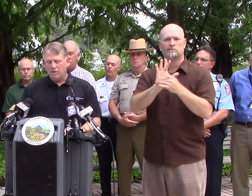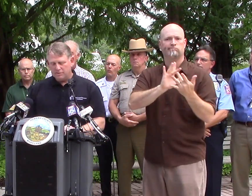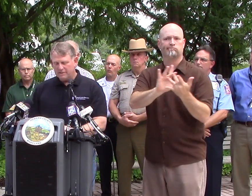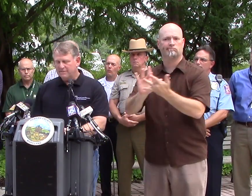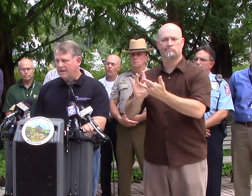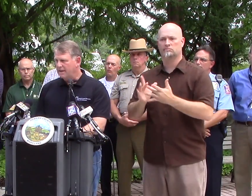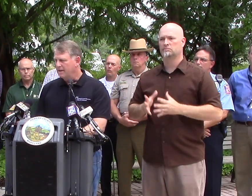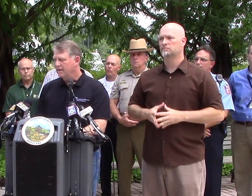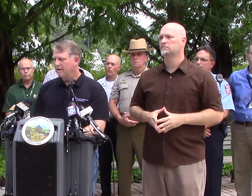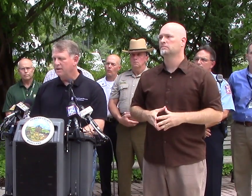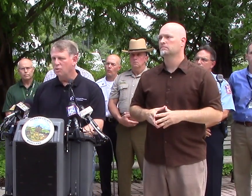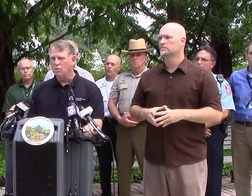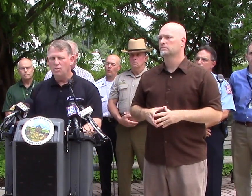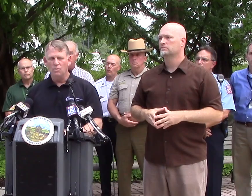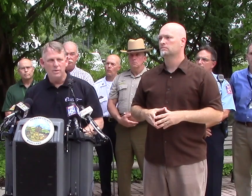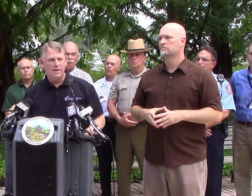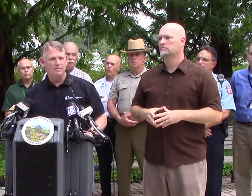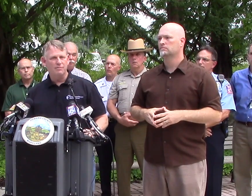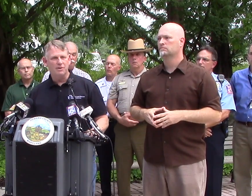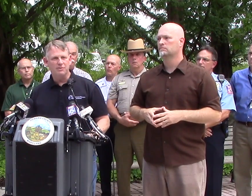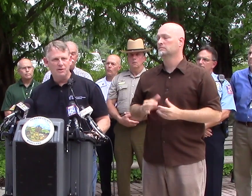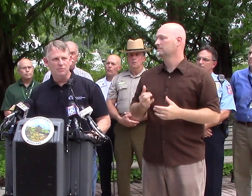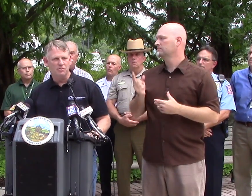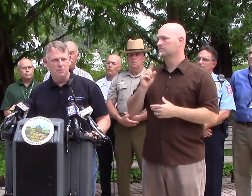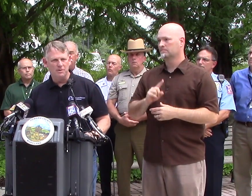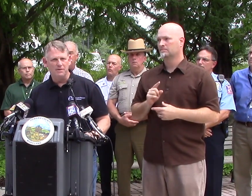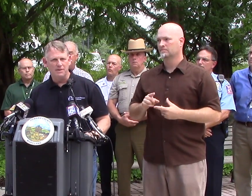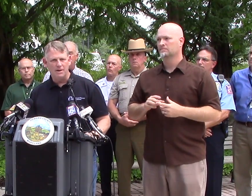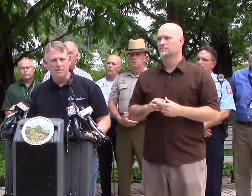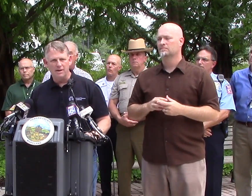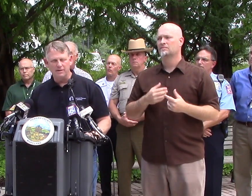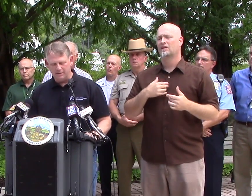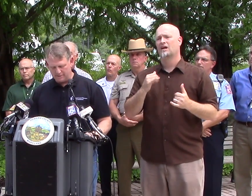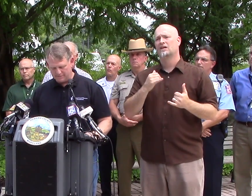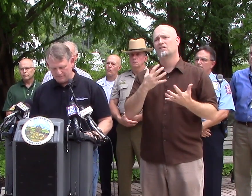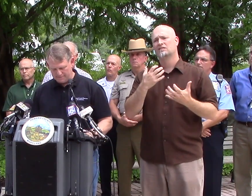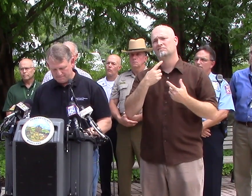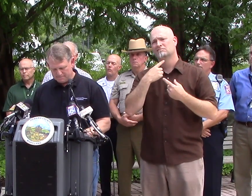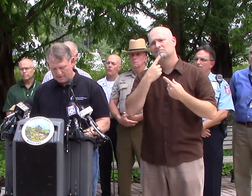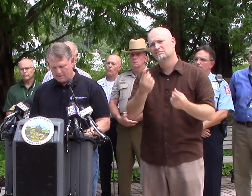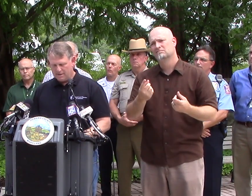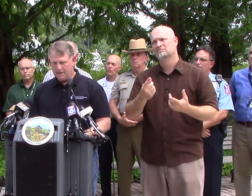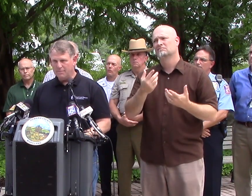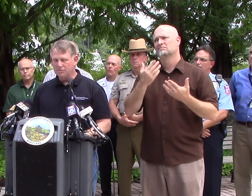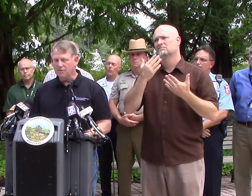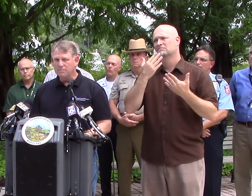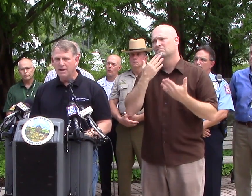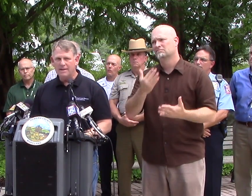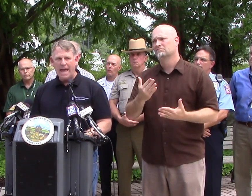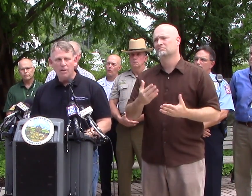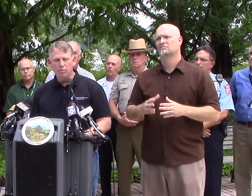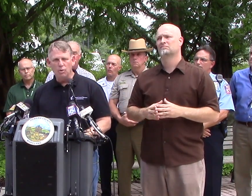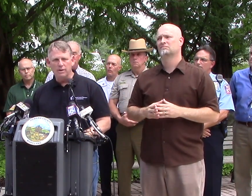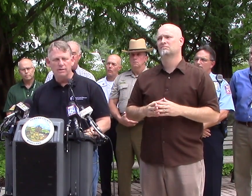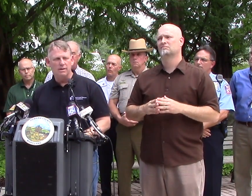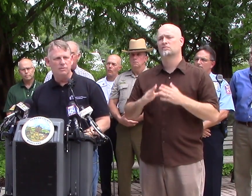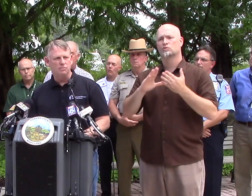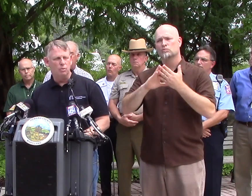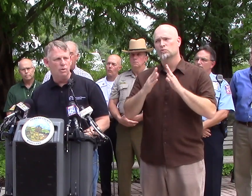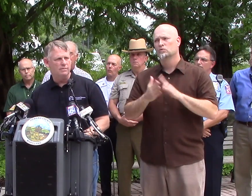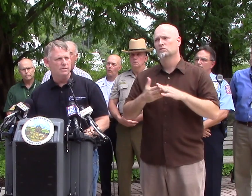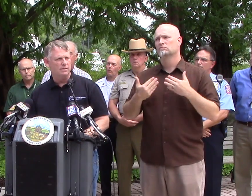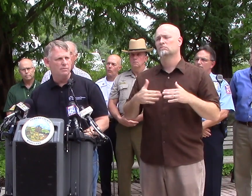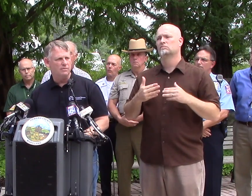And I'd also like to say we have a very generous community here in Howard County and Ellicott City. And I've been struck by the outpouring